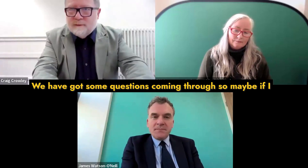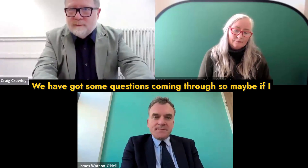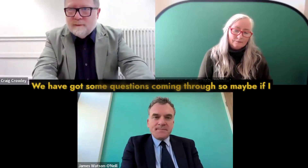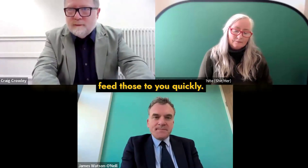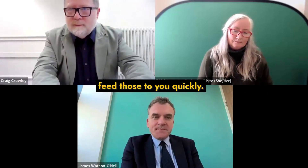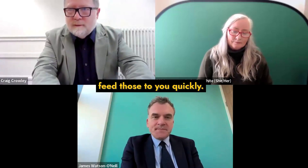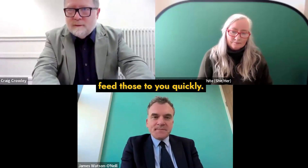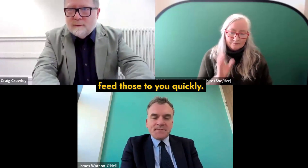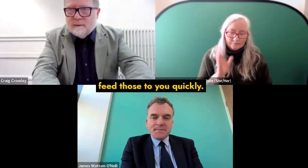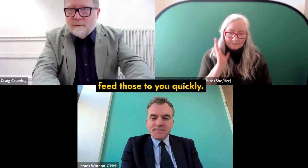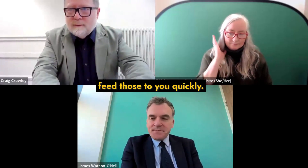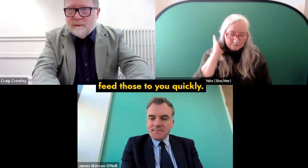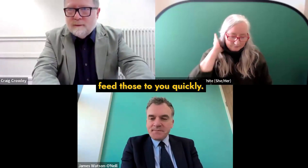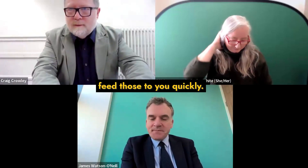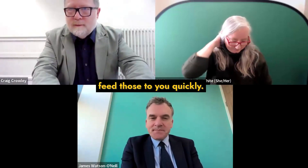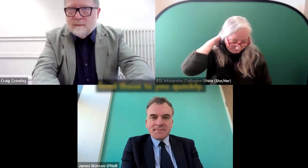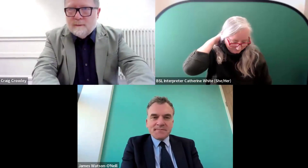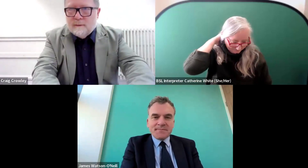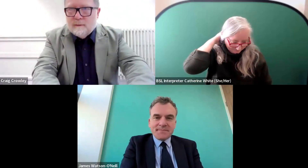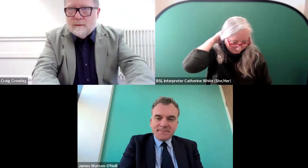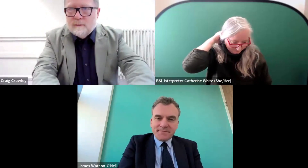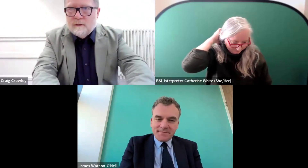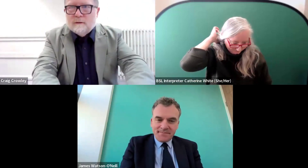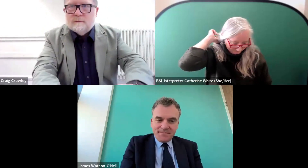maybe if I feed those to you quickly.